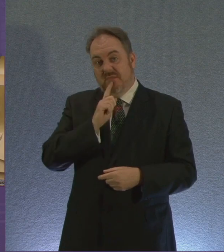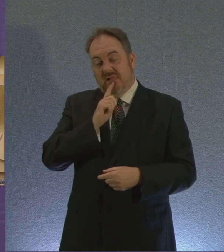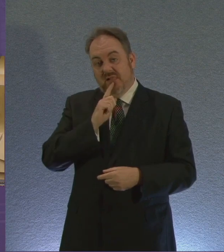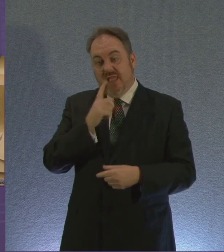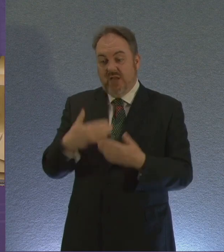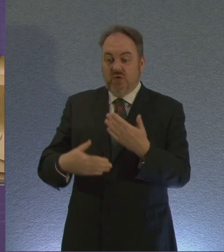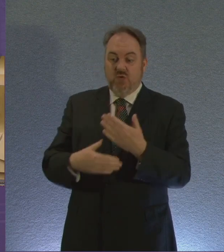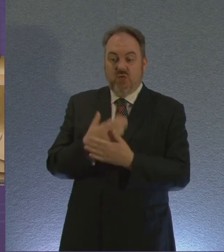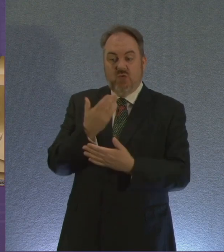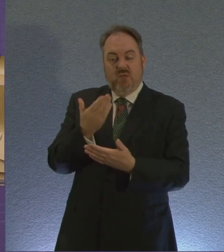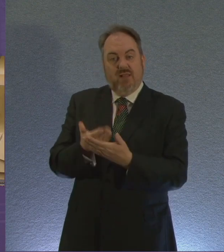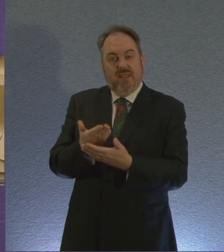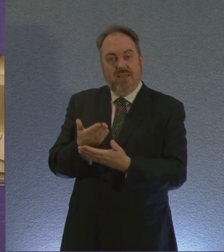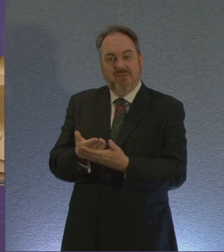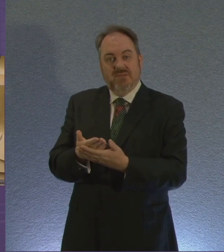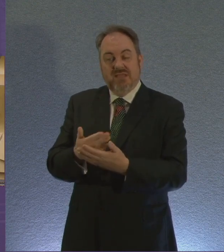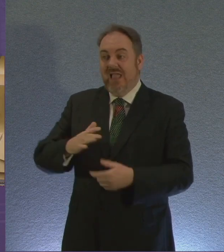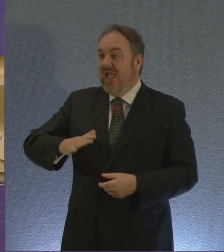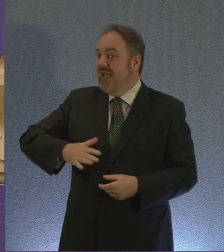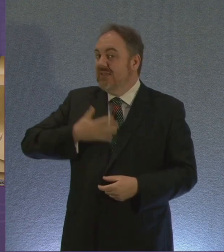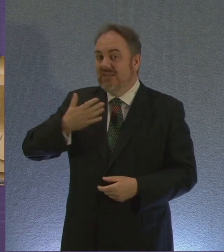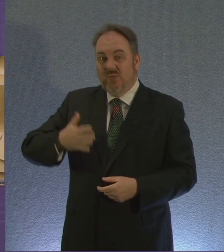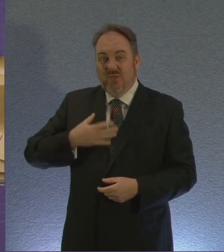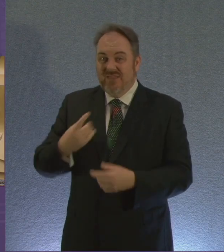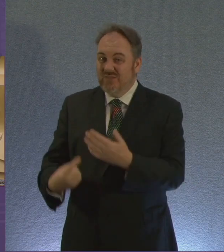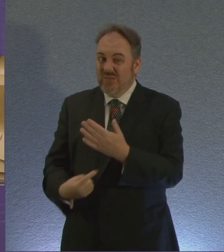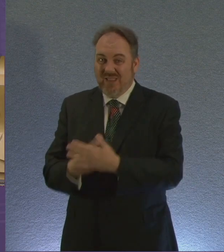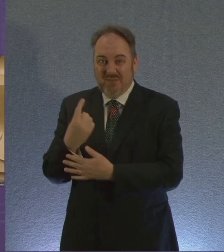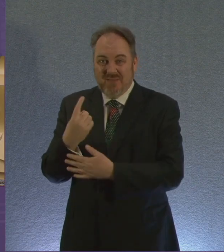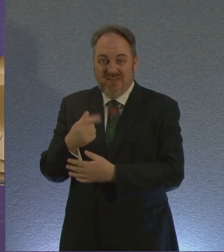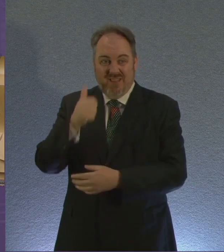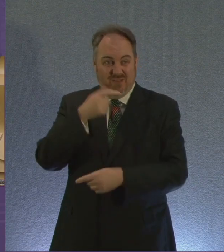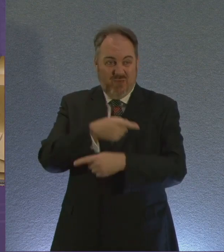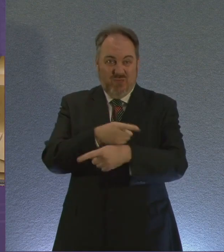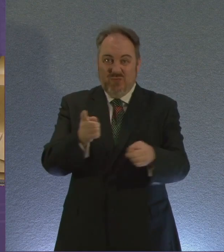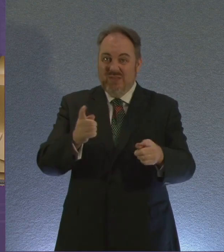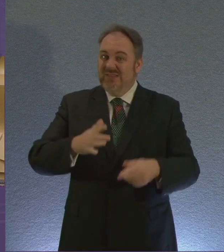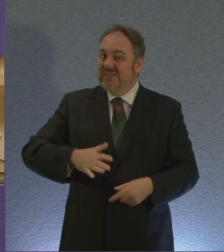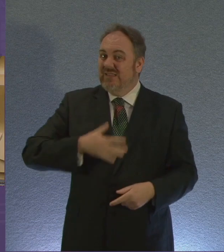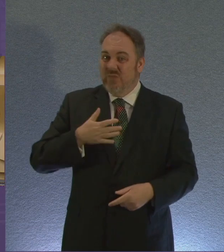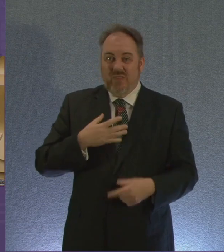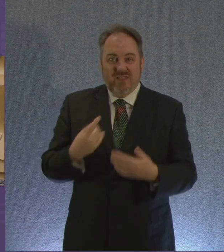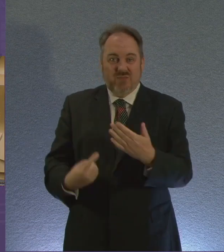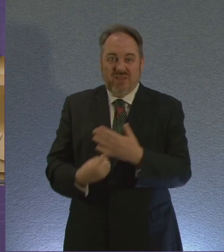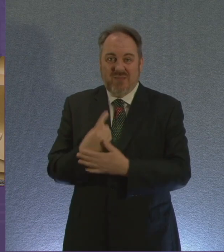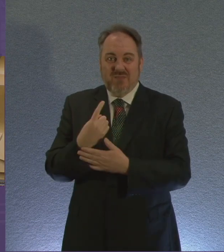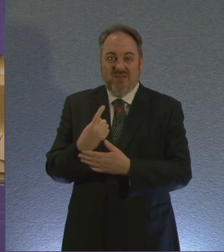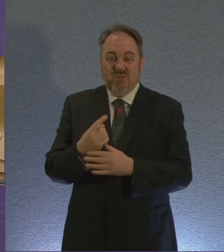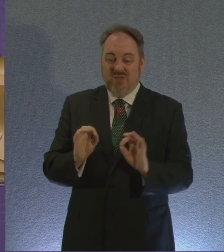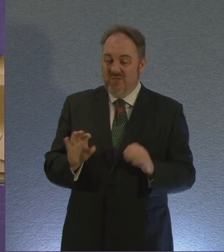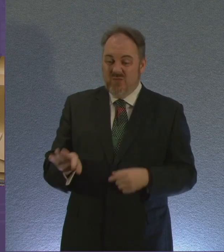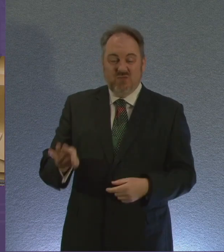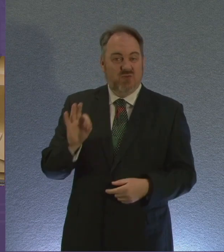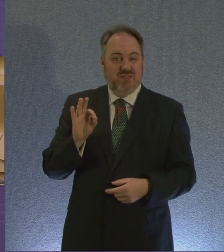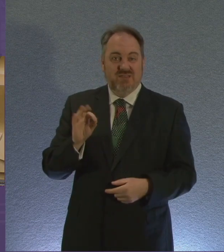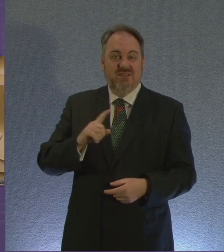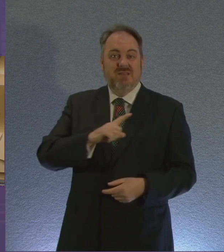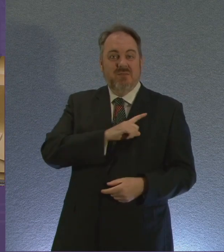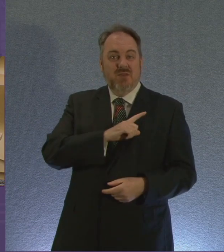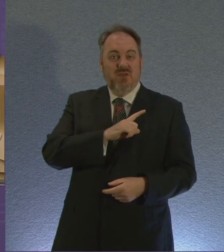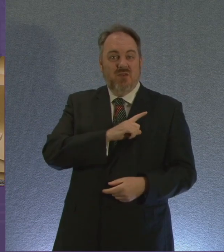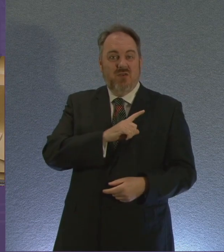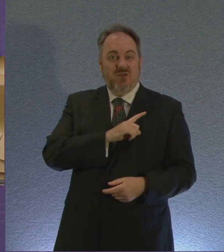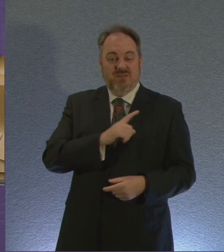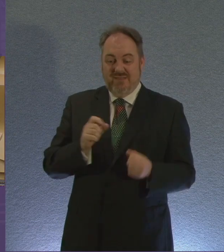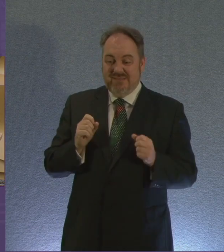Well, this is not what I wanted, and it isn't what the public would have wanted either. It is simply the only way to ensure people continue to